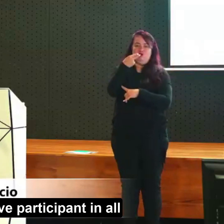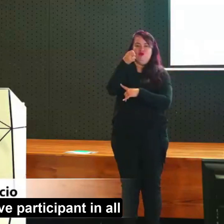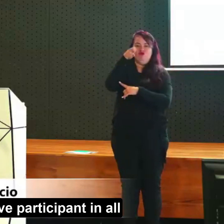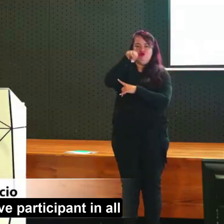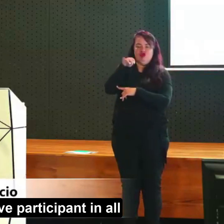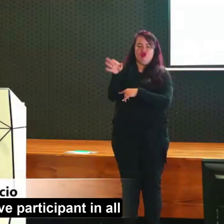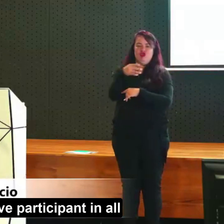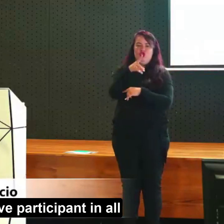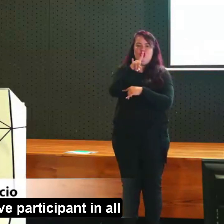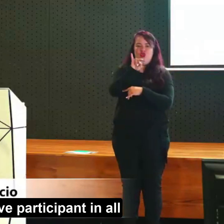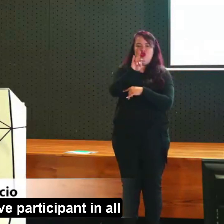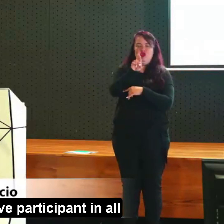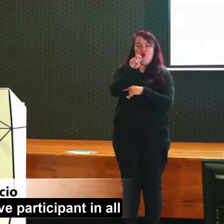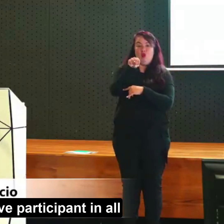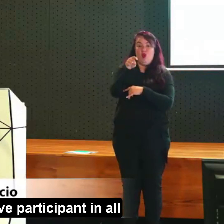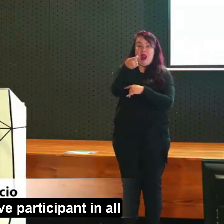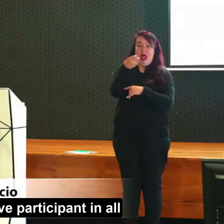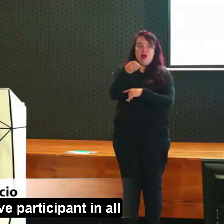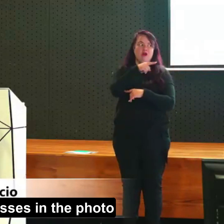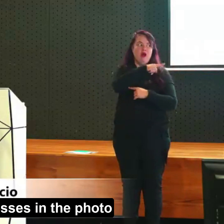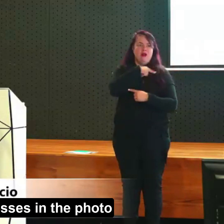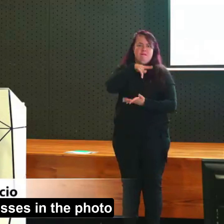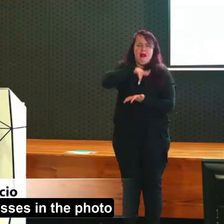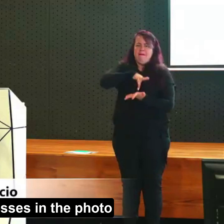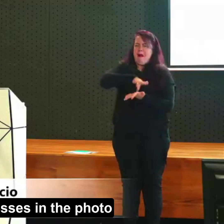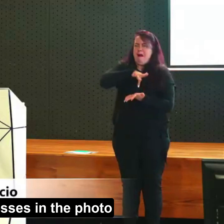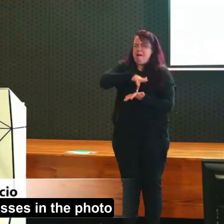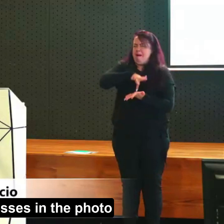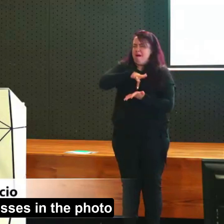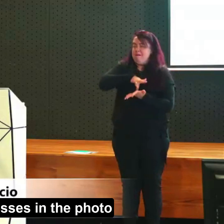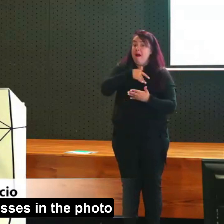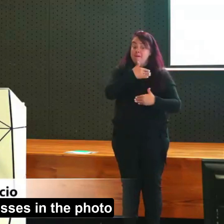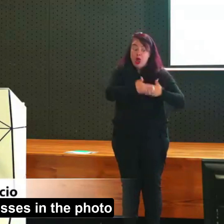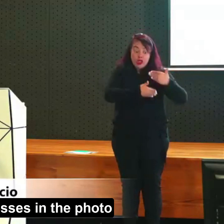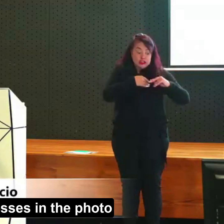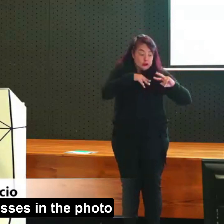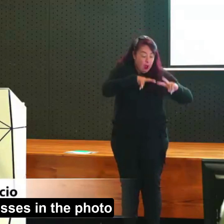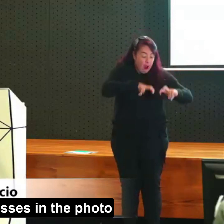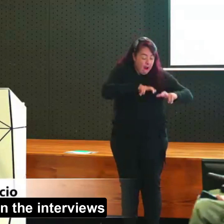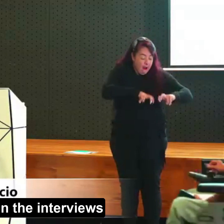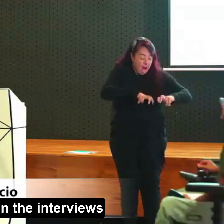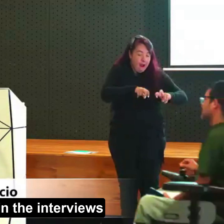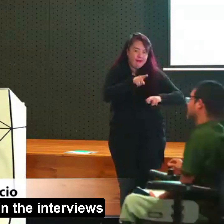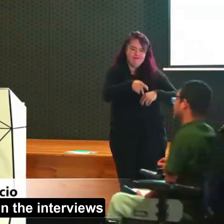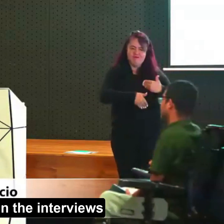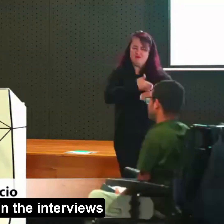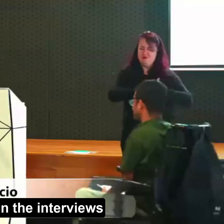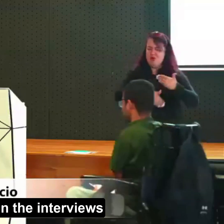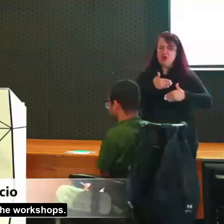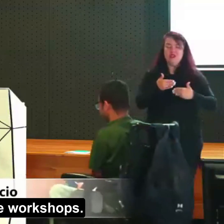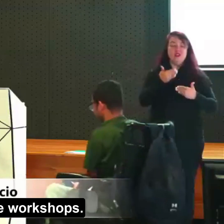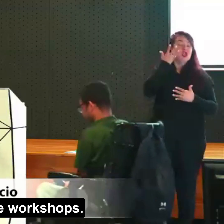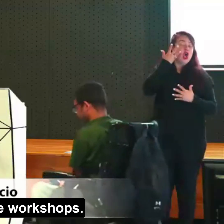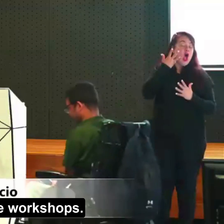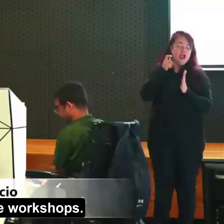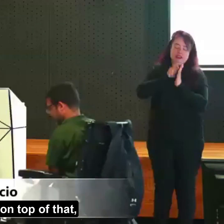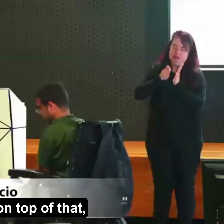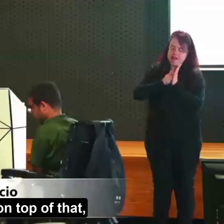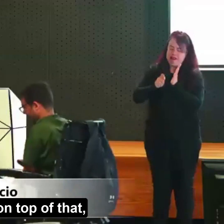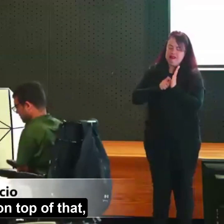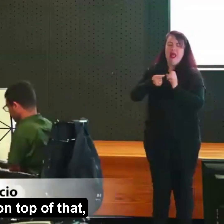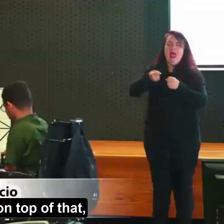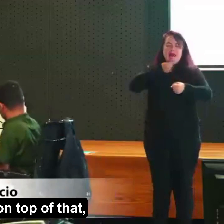participant, a very active participant in all the processes, in the photojournal, in the interviews, in the